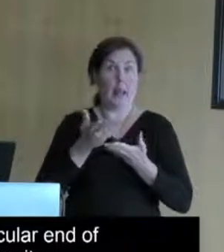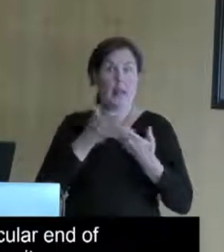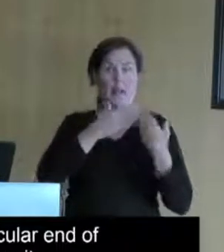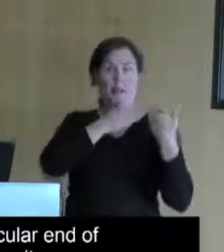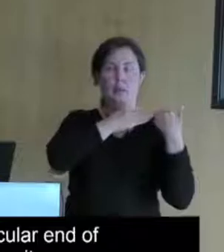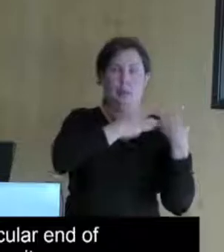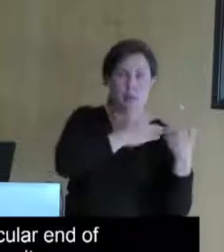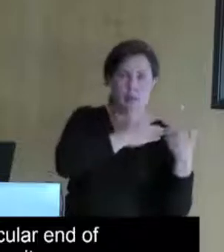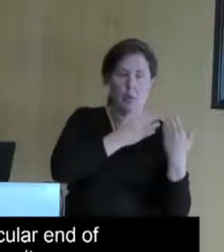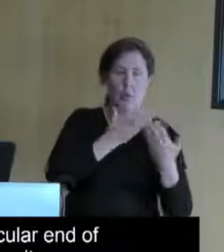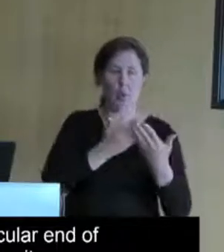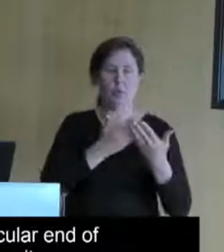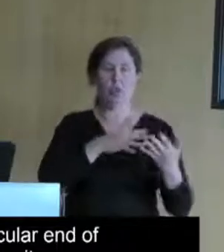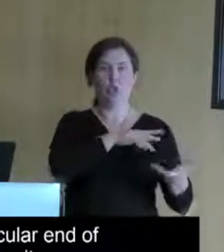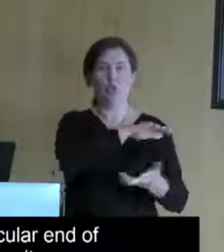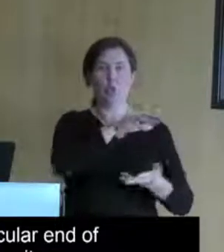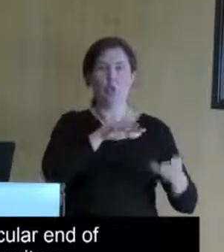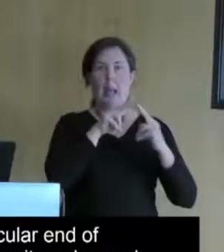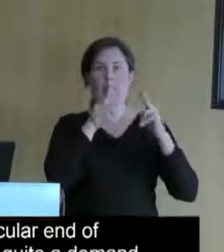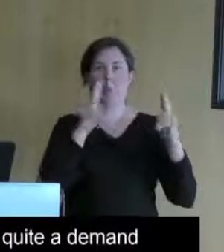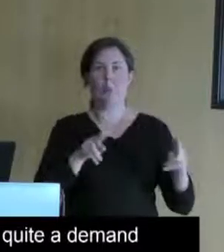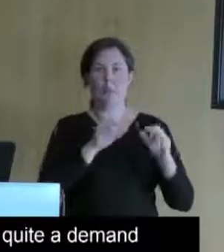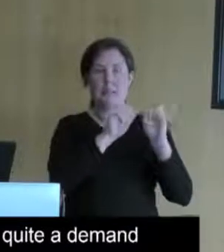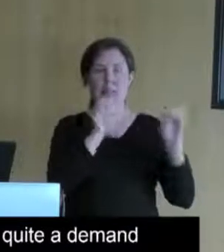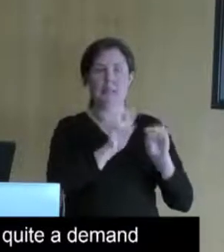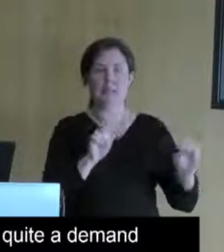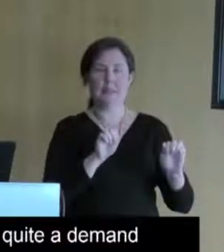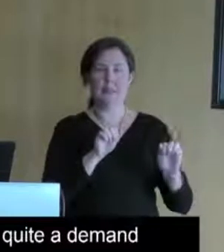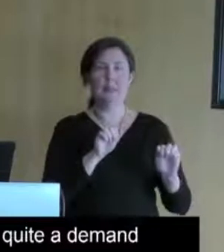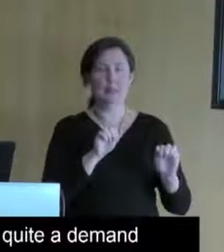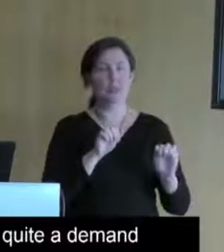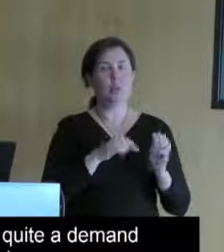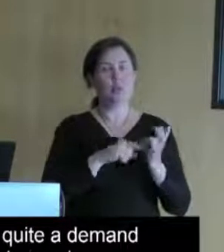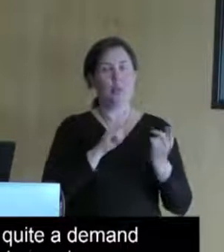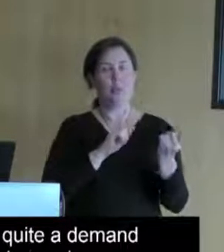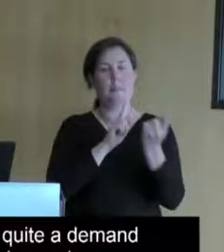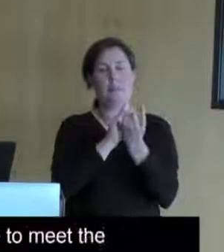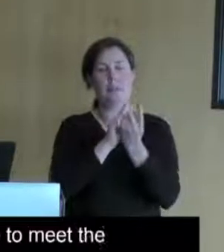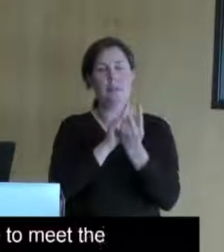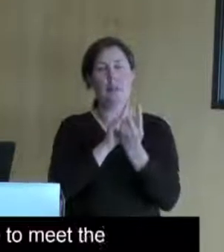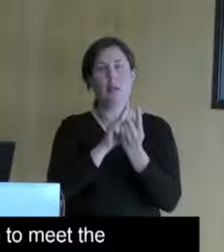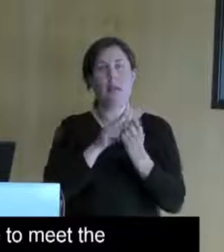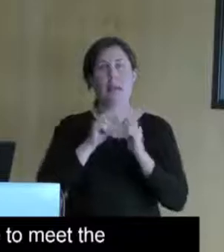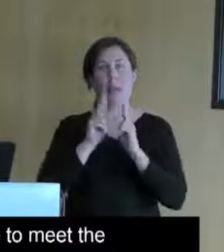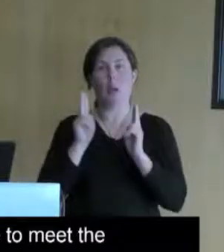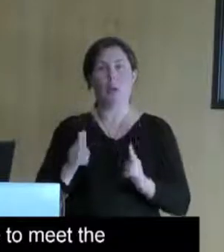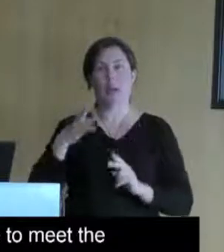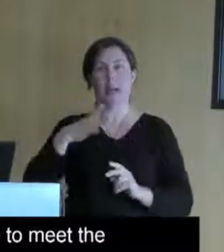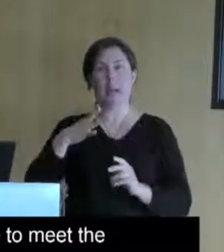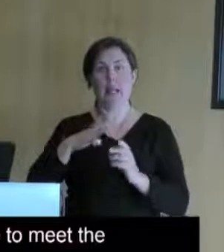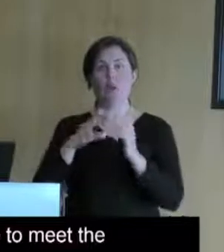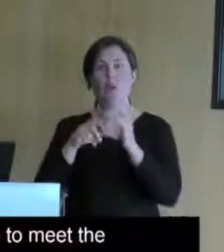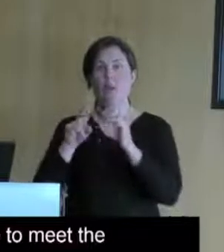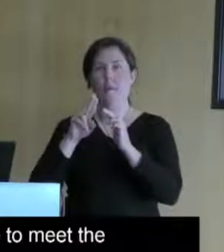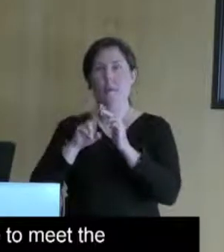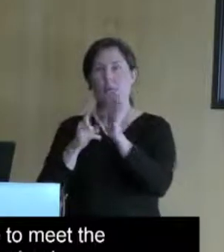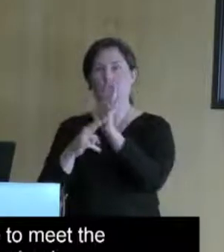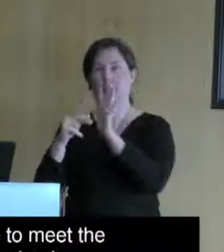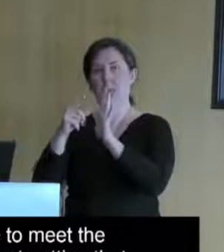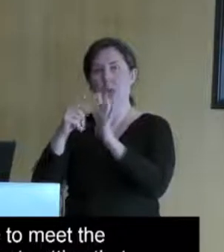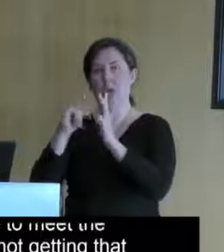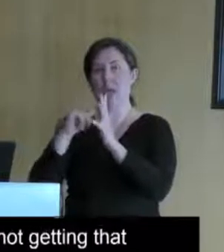at one particular end of the spectrum, which will mean that there will be quite a